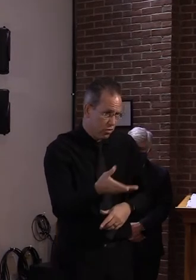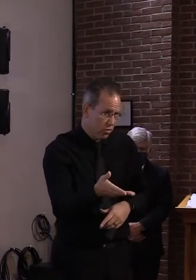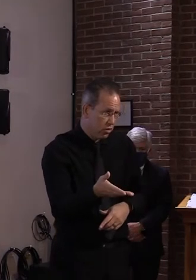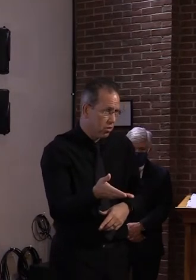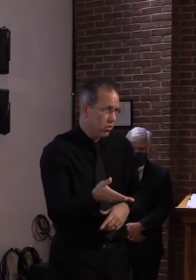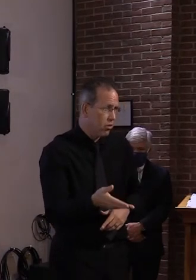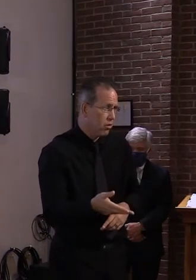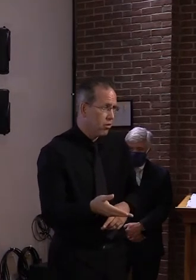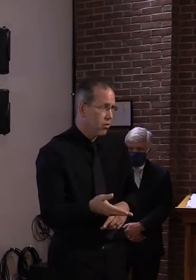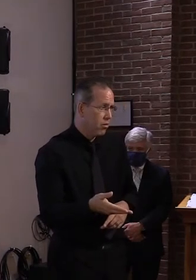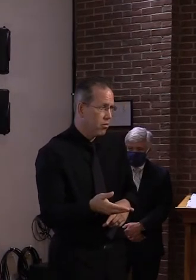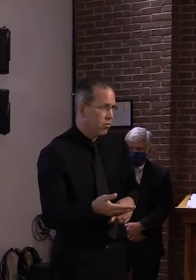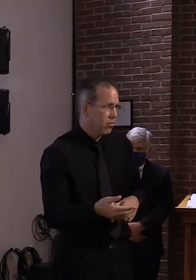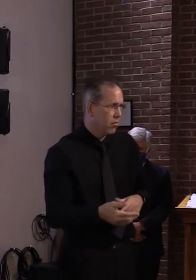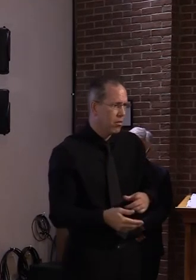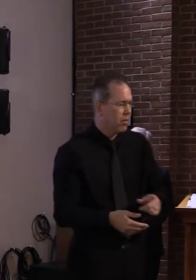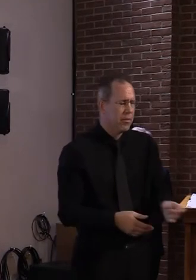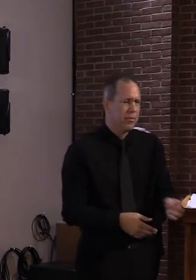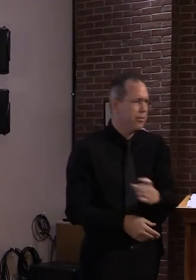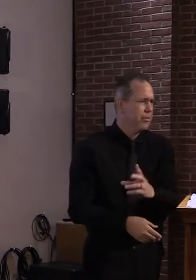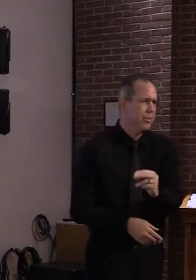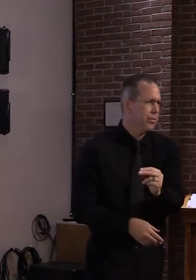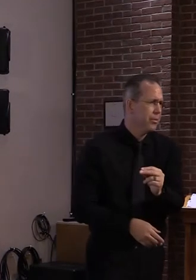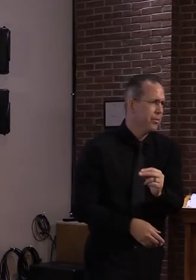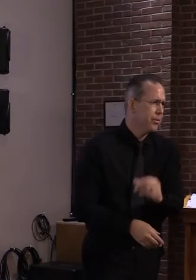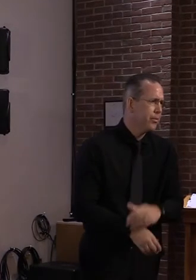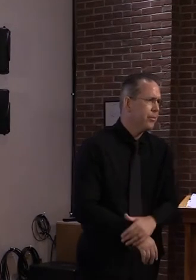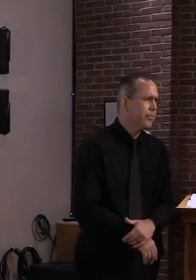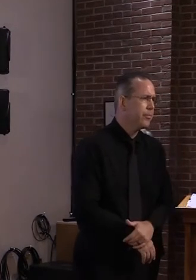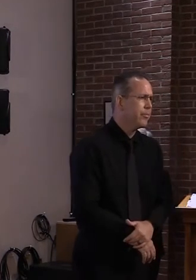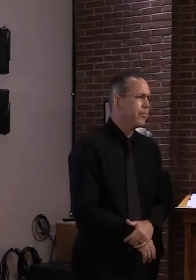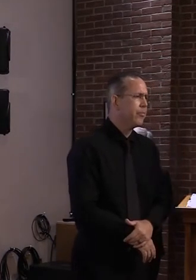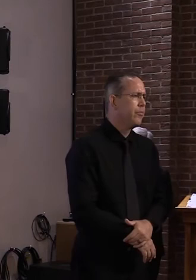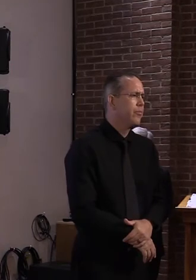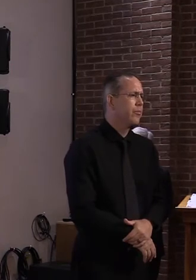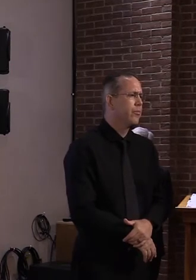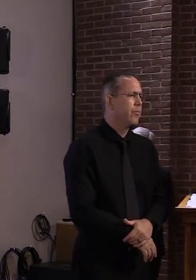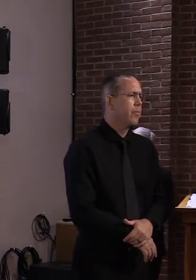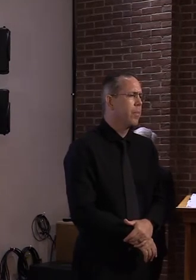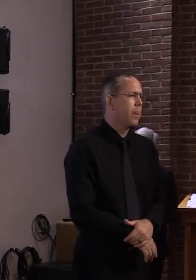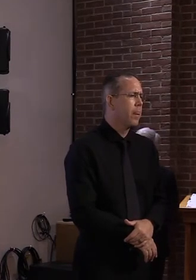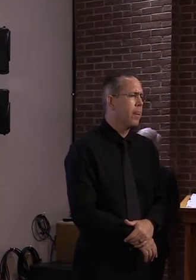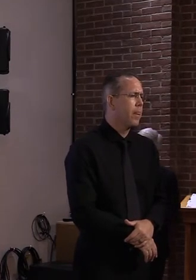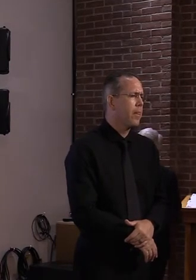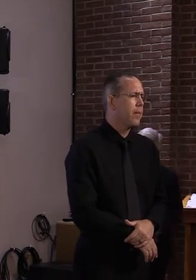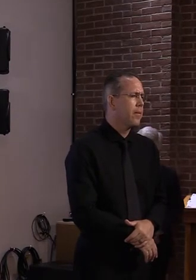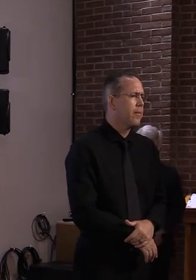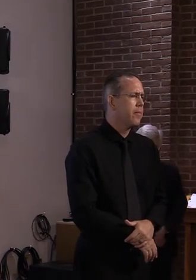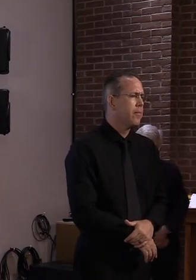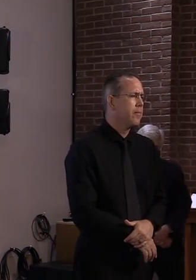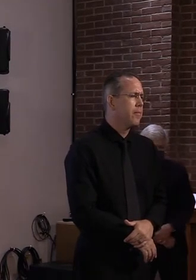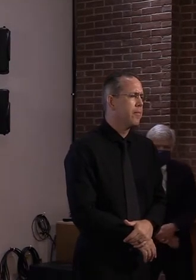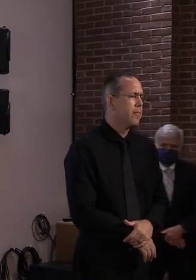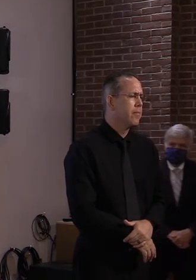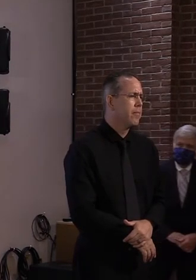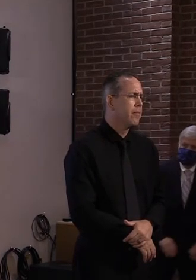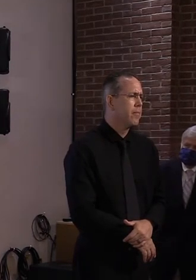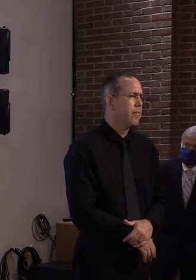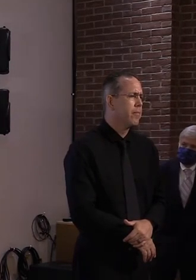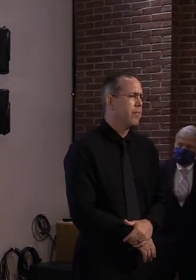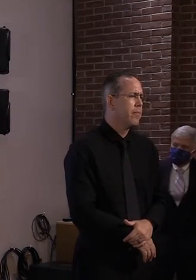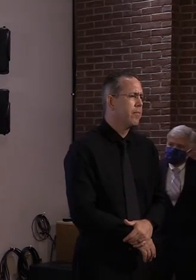Wait, so are you saying 100 healthcare workers worked in those facilities or 100 healthcare workers tested positive? Tested positive in those facilities.